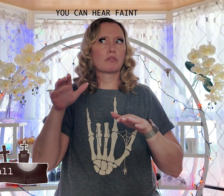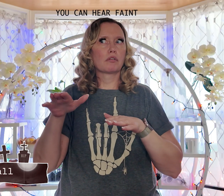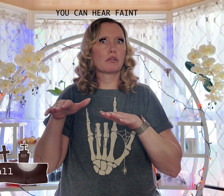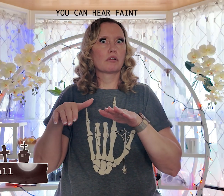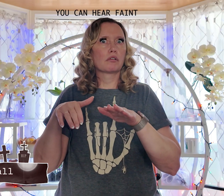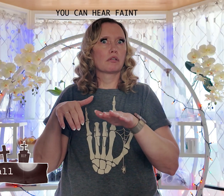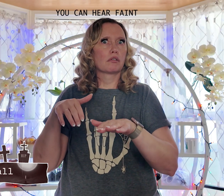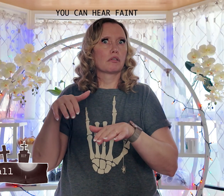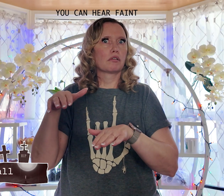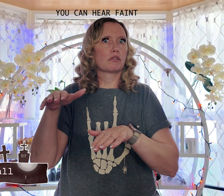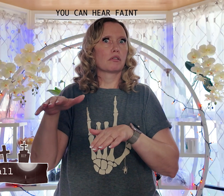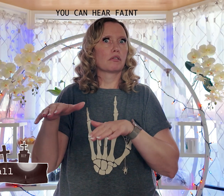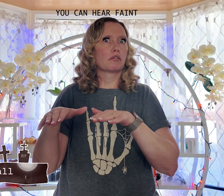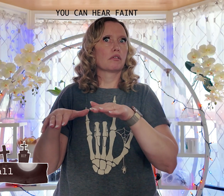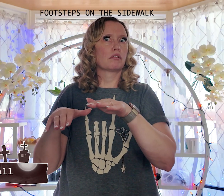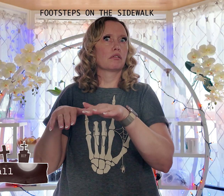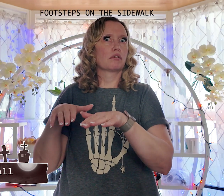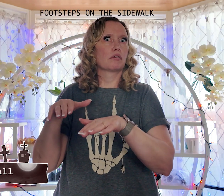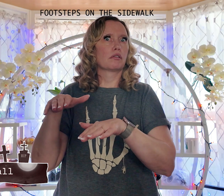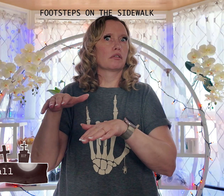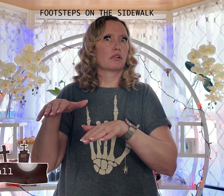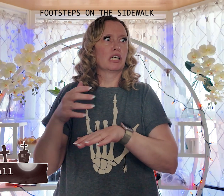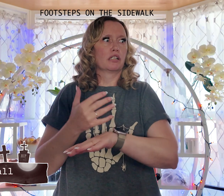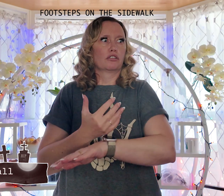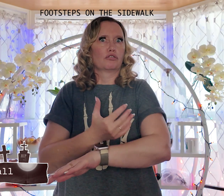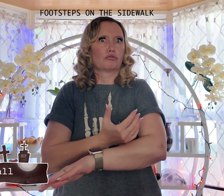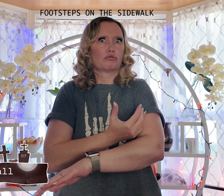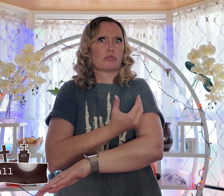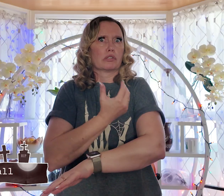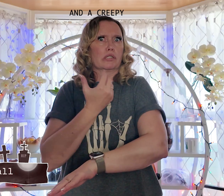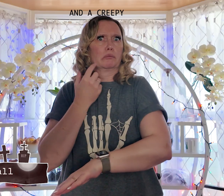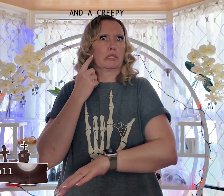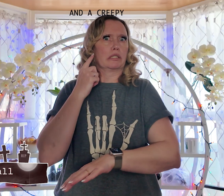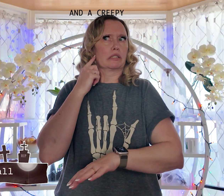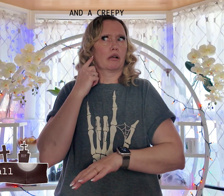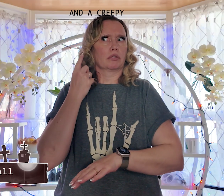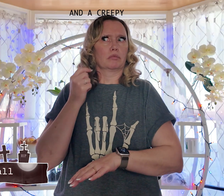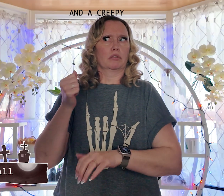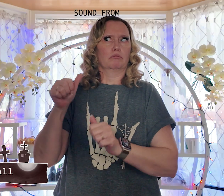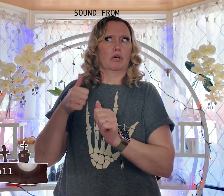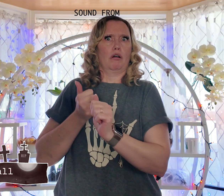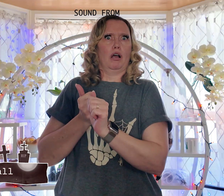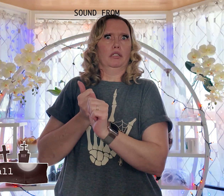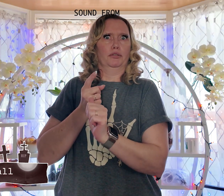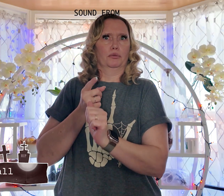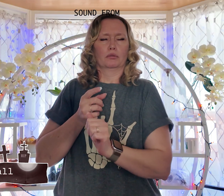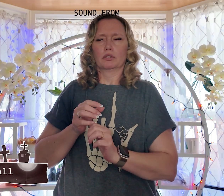You can hear faint footsteps on the sidewalk and a creepy sound from